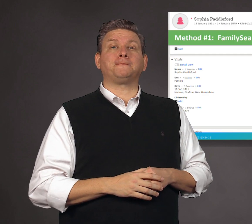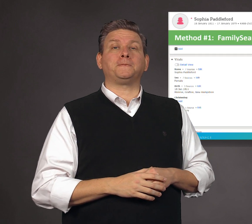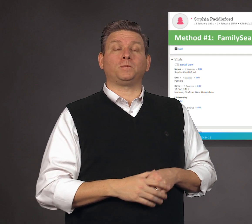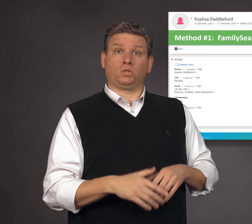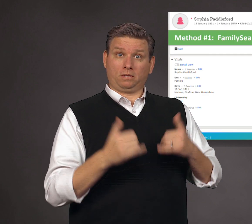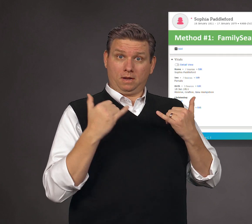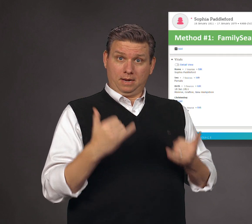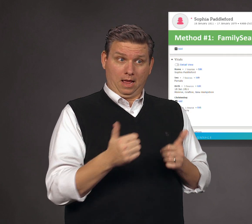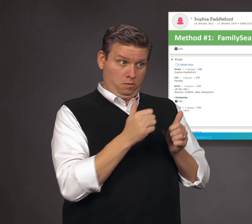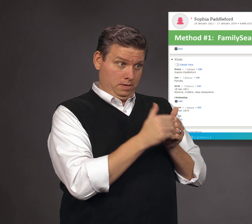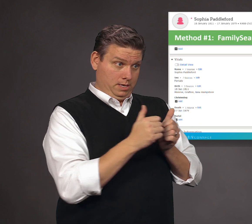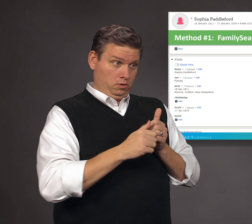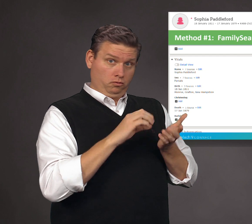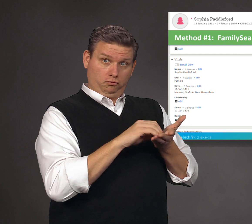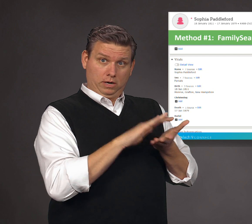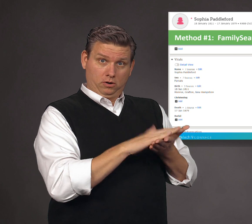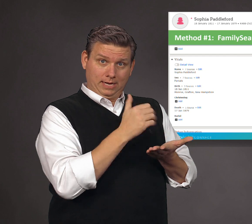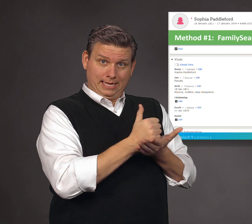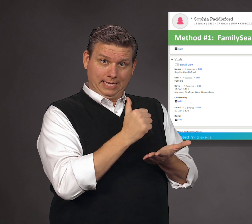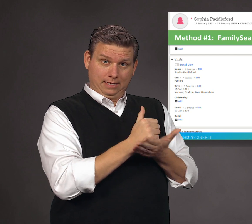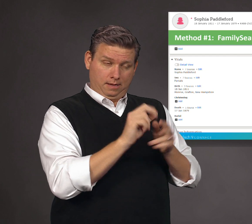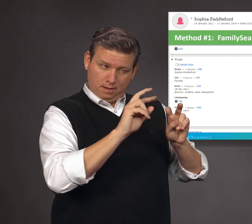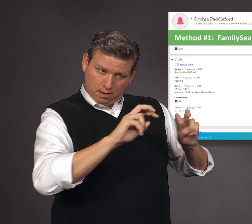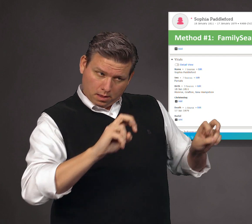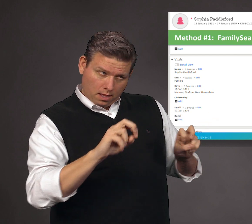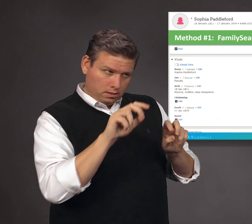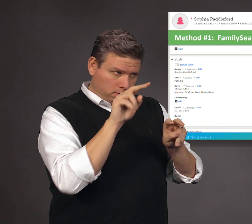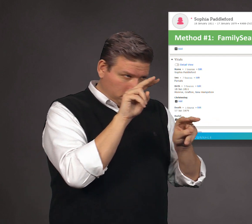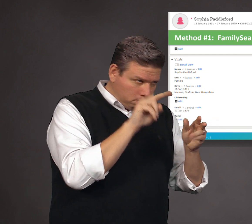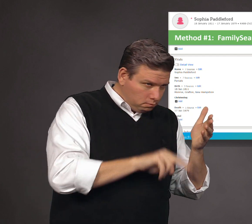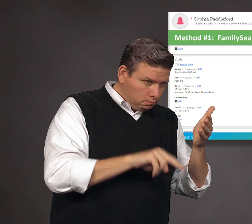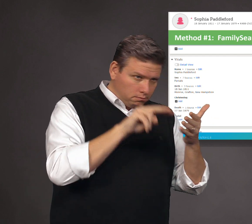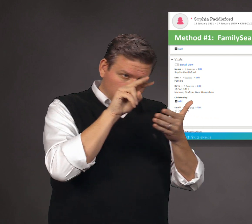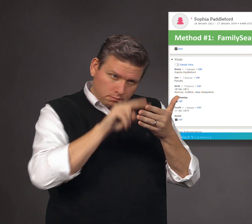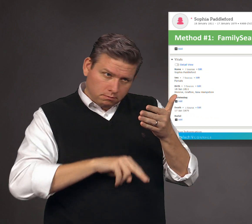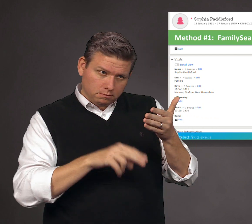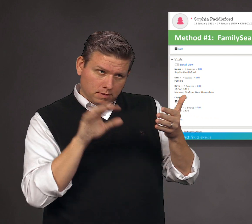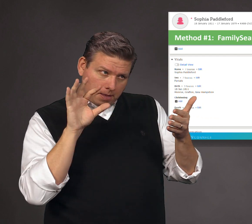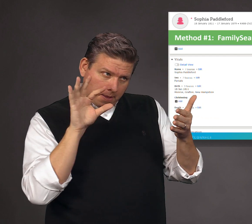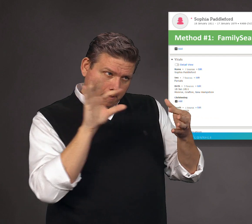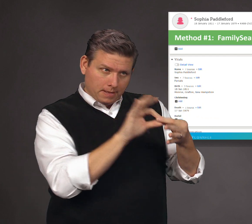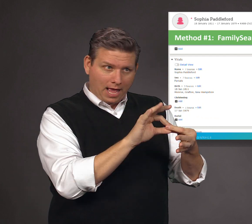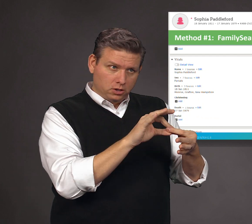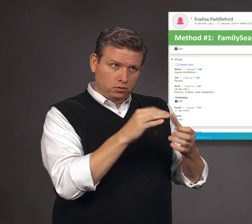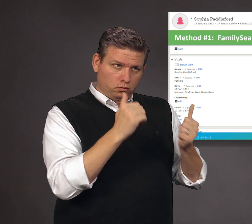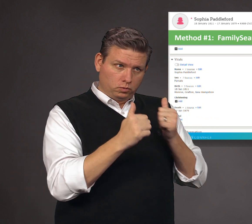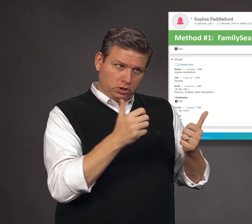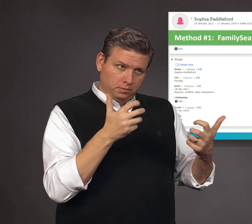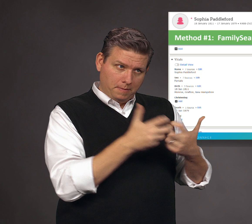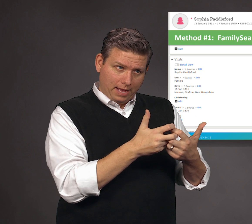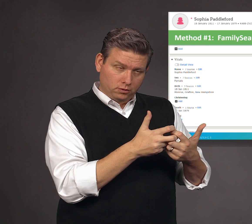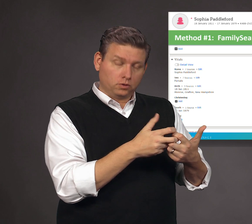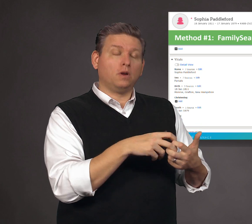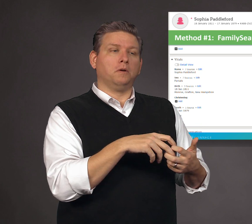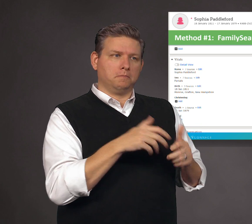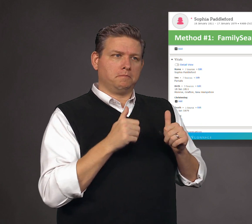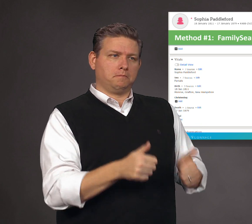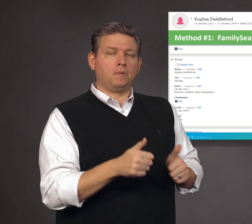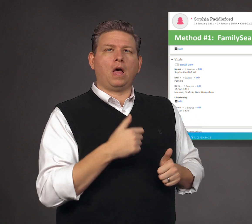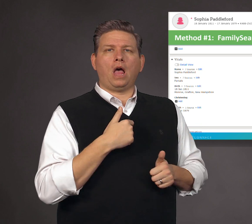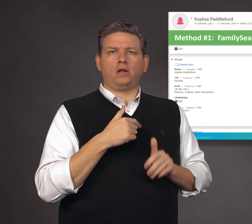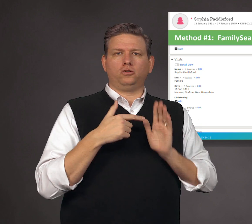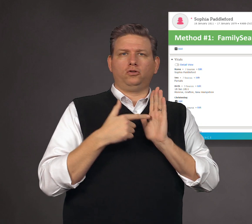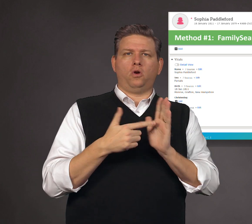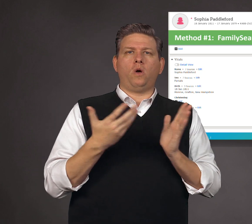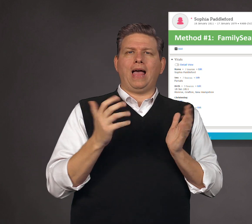Now that each record hint has been analyzed and matching records attached to Sophia's profile, I will demonstrate how Source Linker works